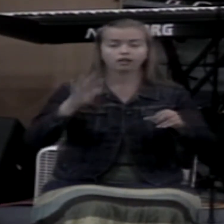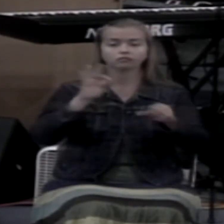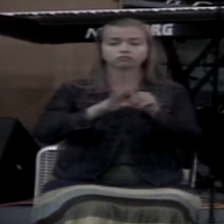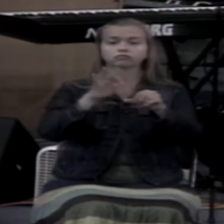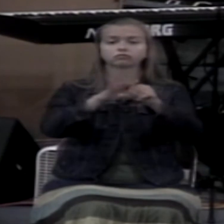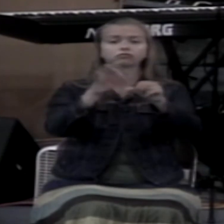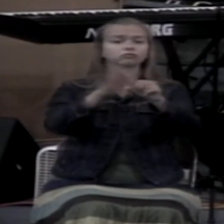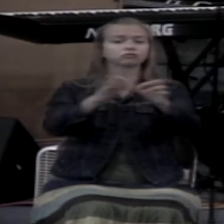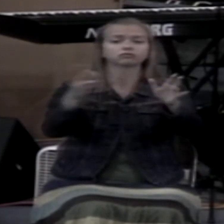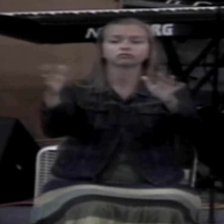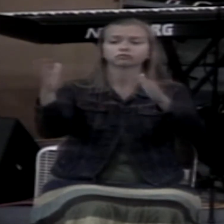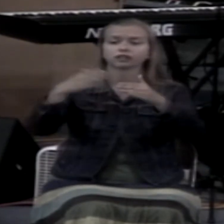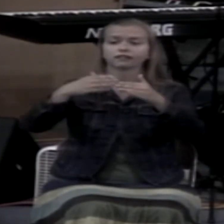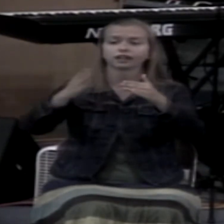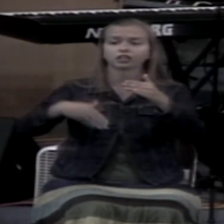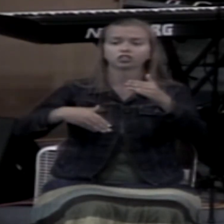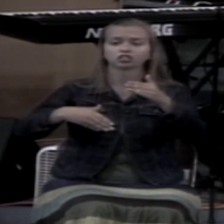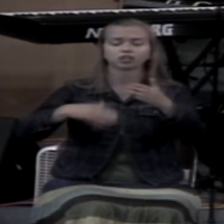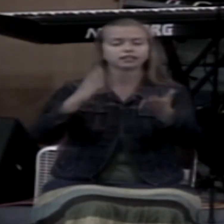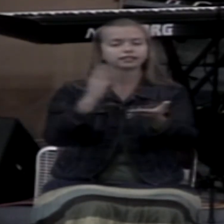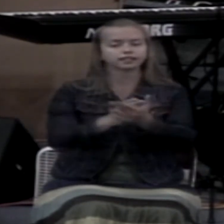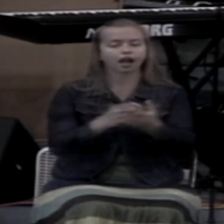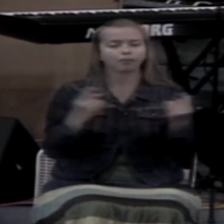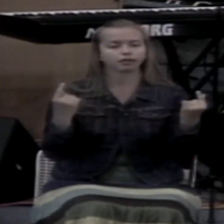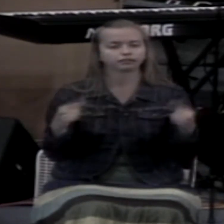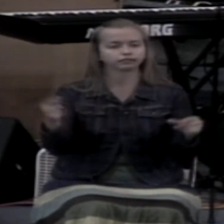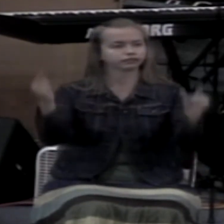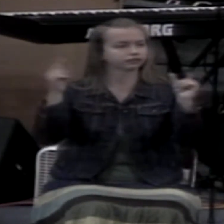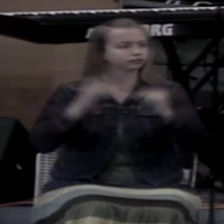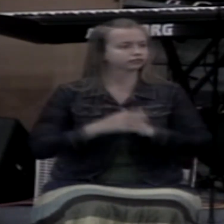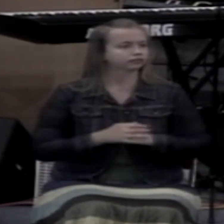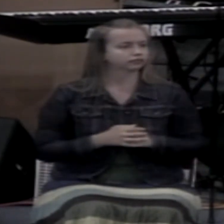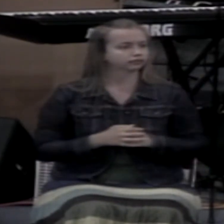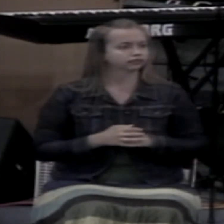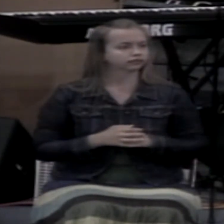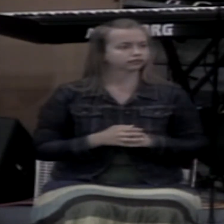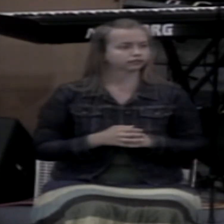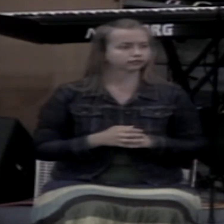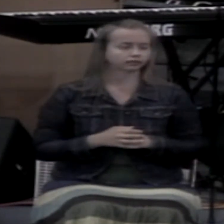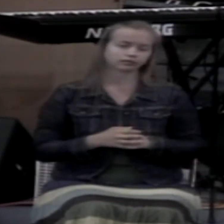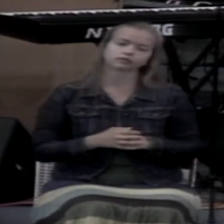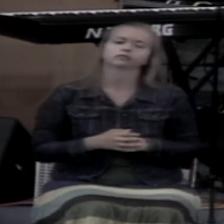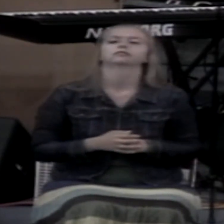situation where everybody has their say,